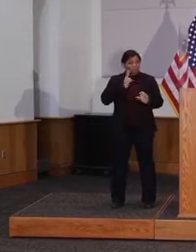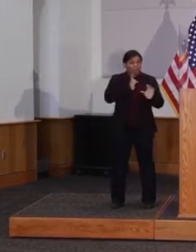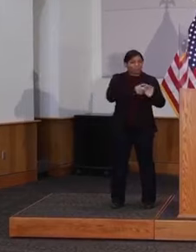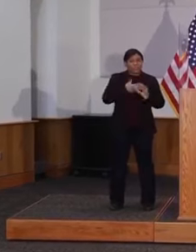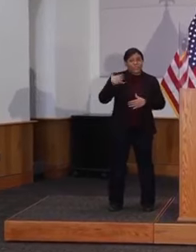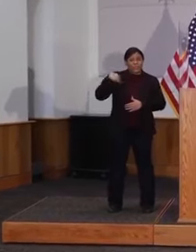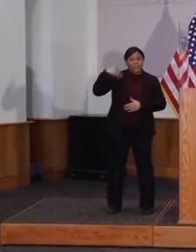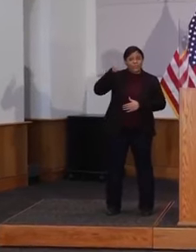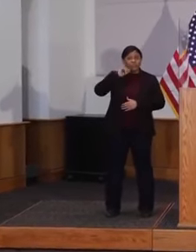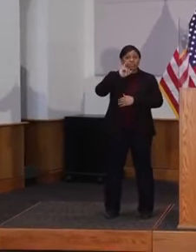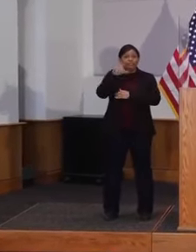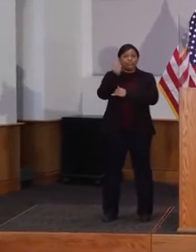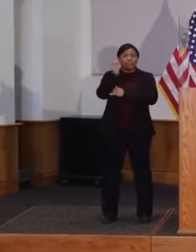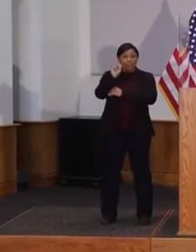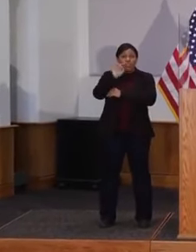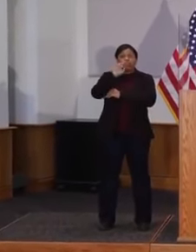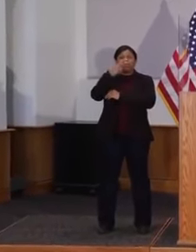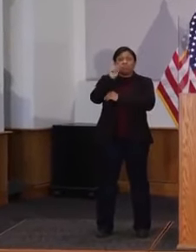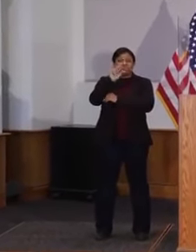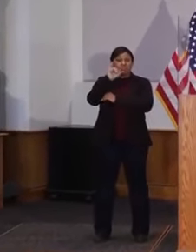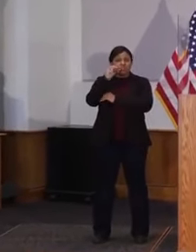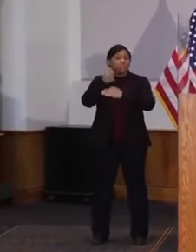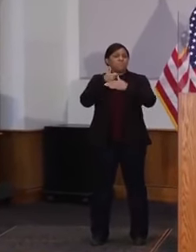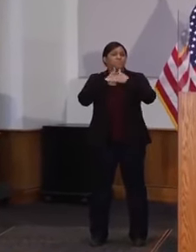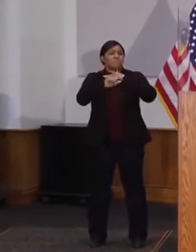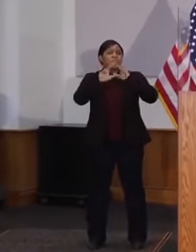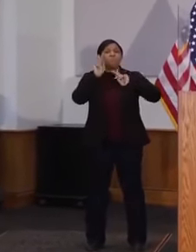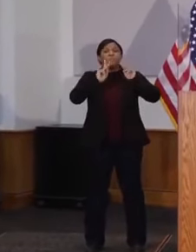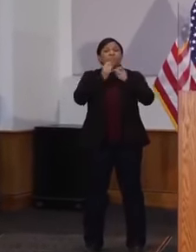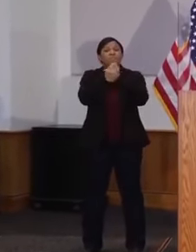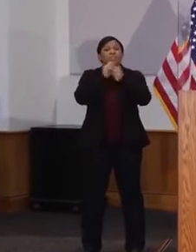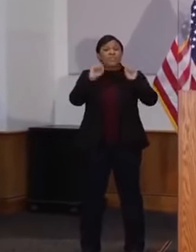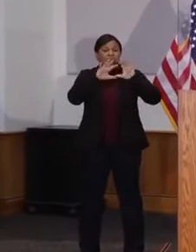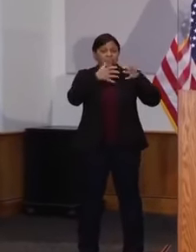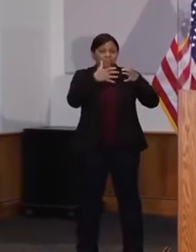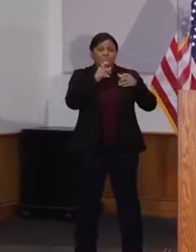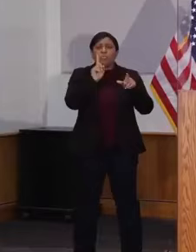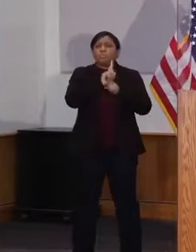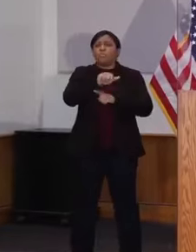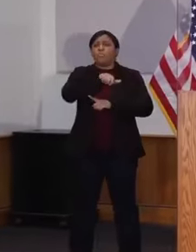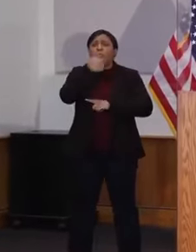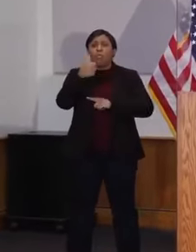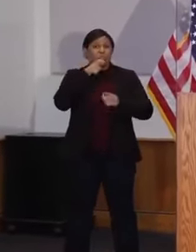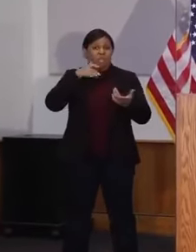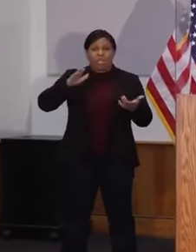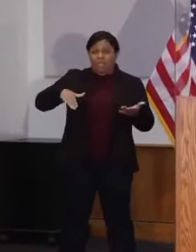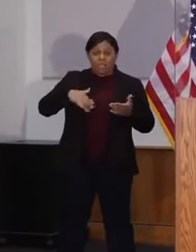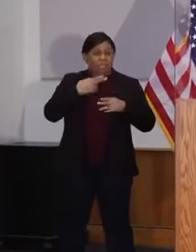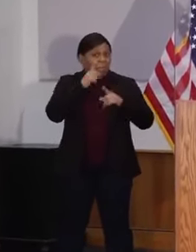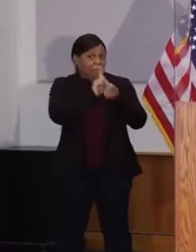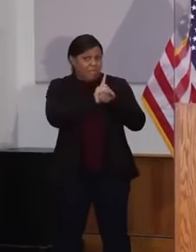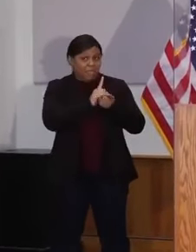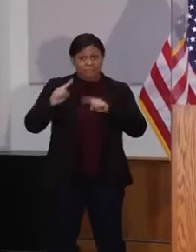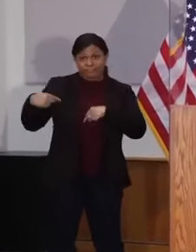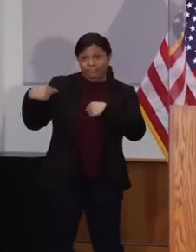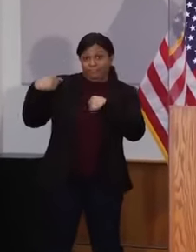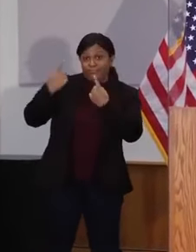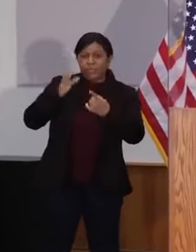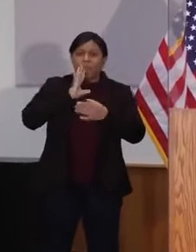Commissioner Harrington. Also be joined by a couple folks you maybe haven't got to see up here, but are going to add a lot, I think, to